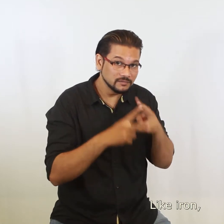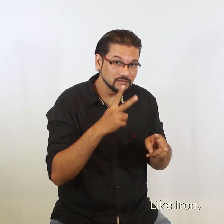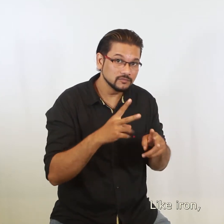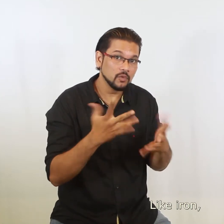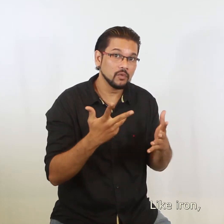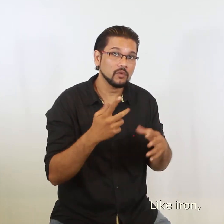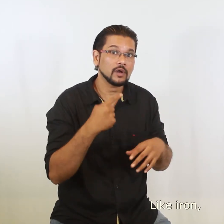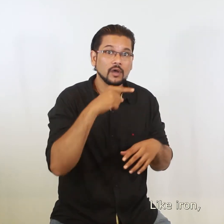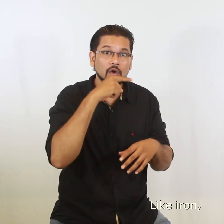copper,